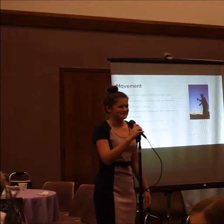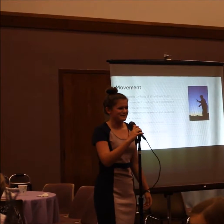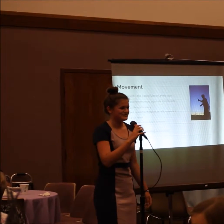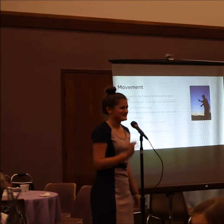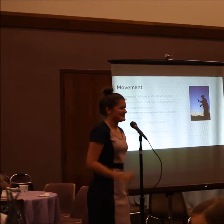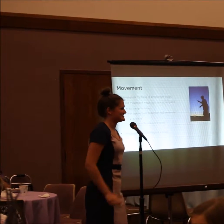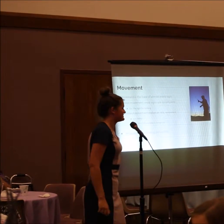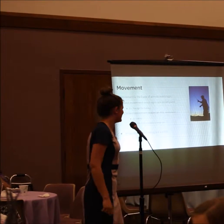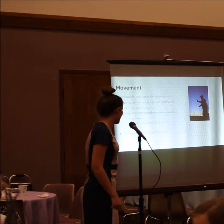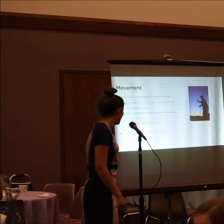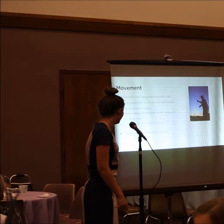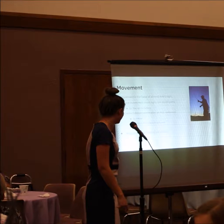to my presentation right now.